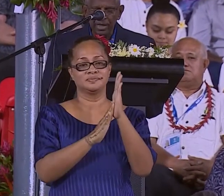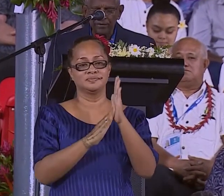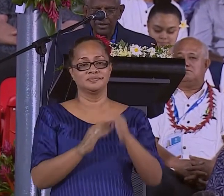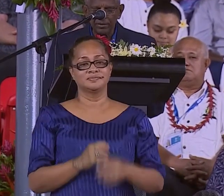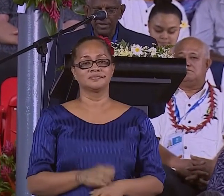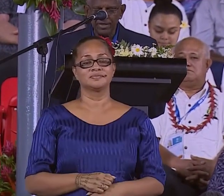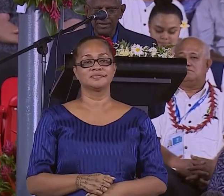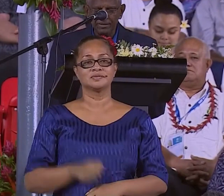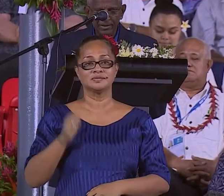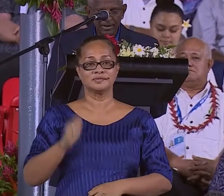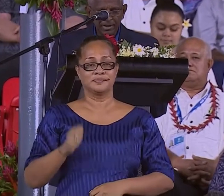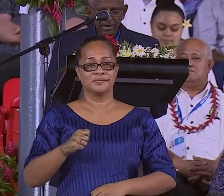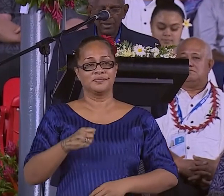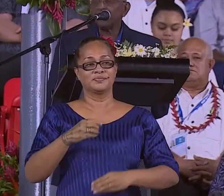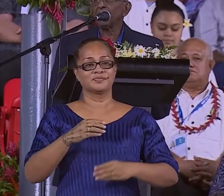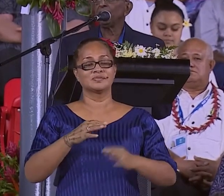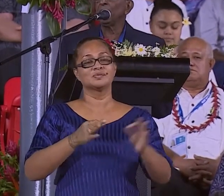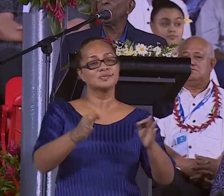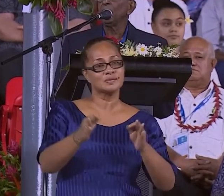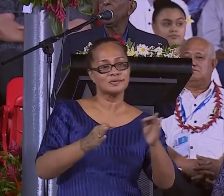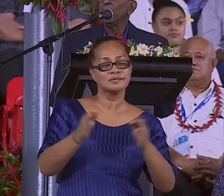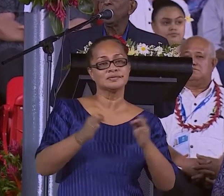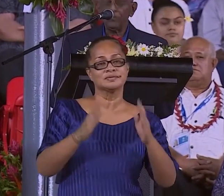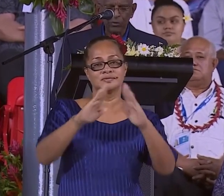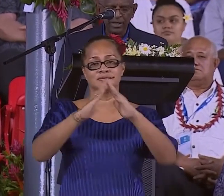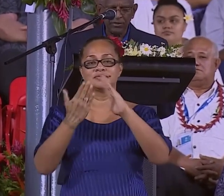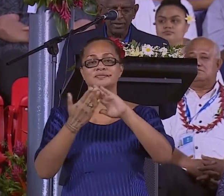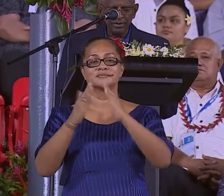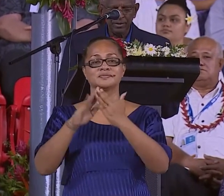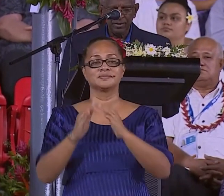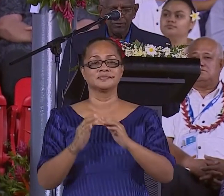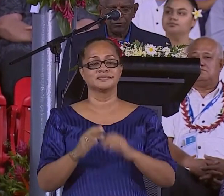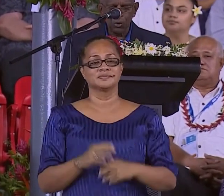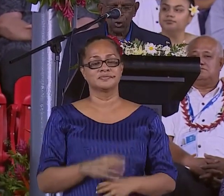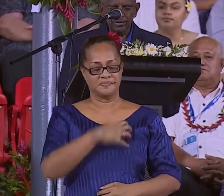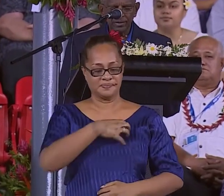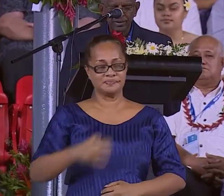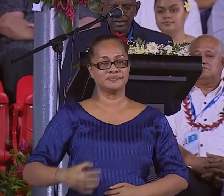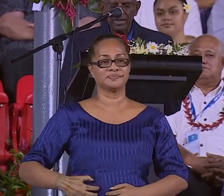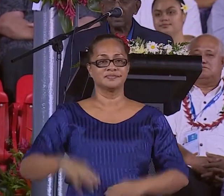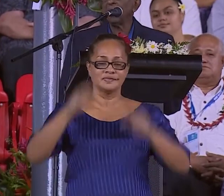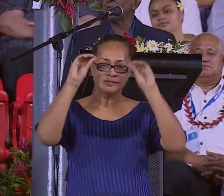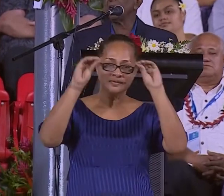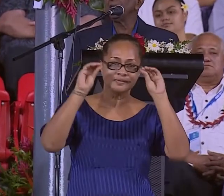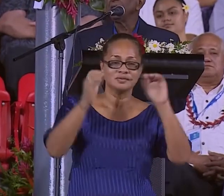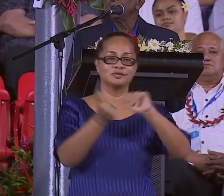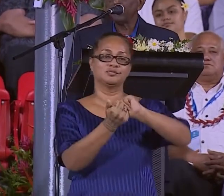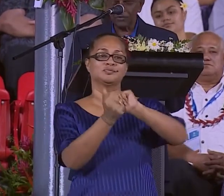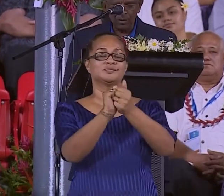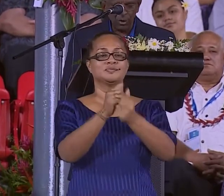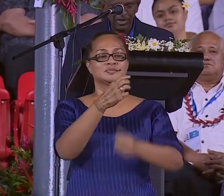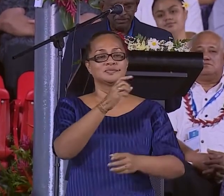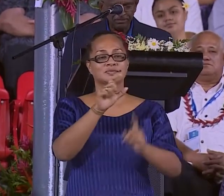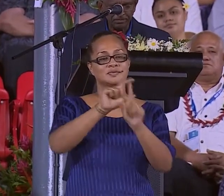Games Organising Committee, and Minister for Education, Sport and Culture